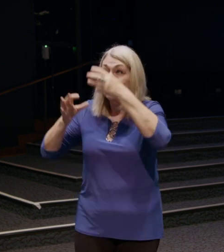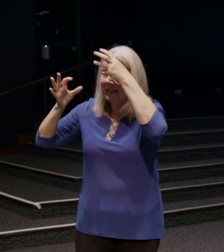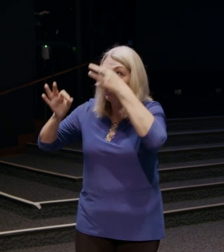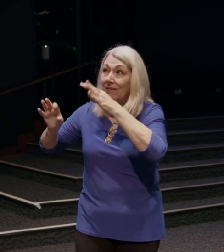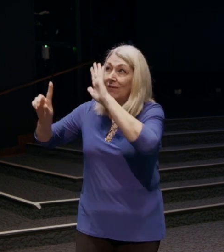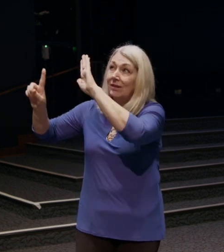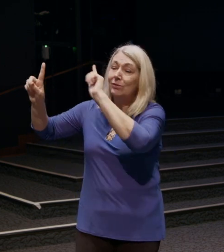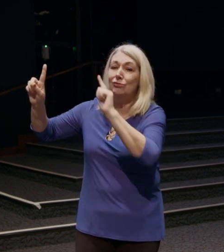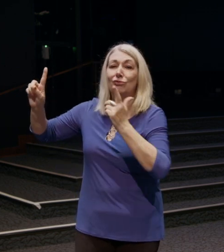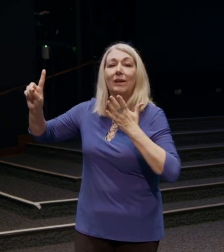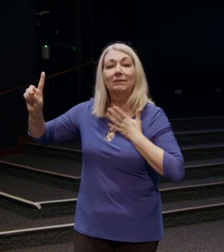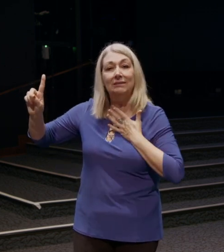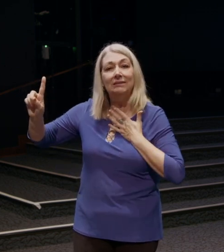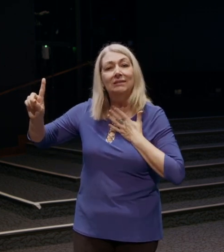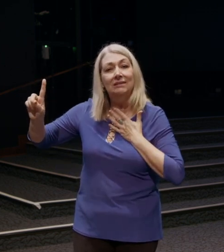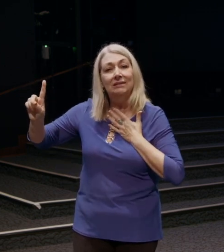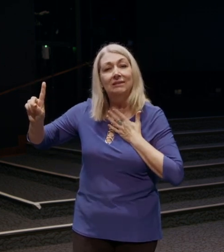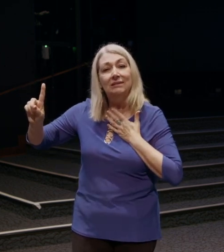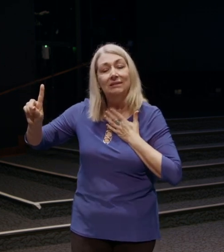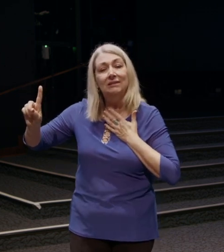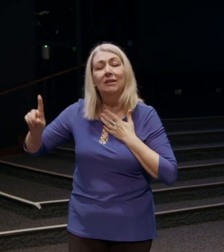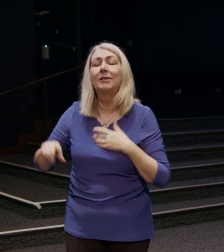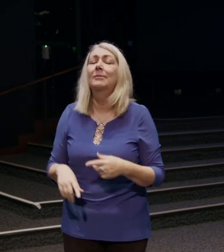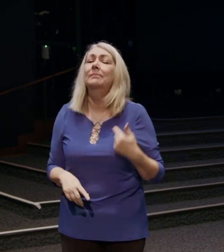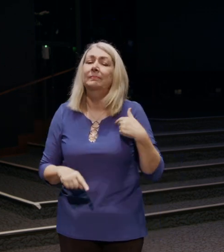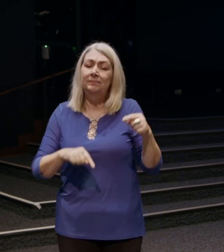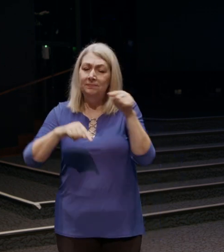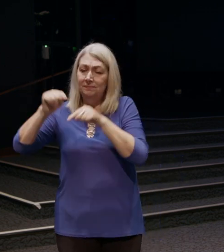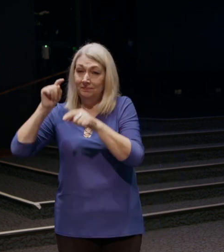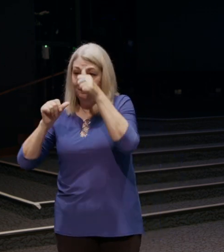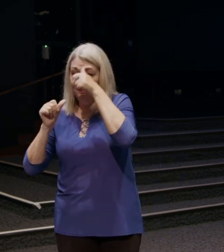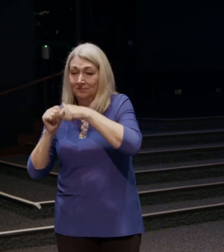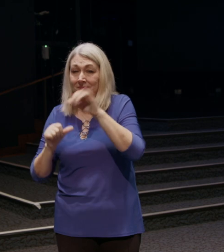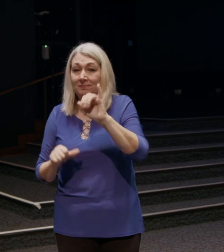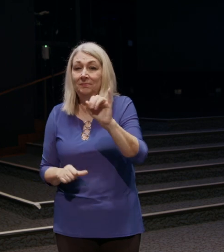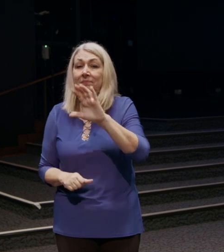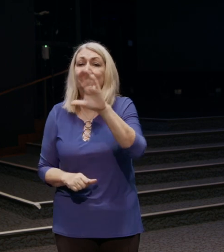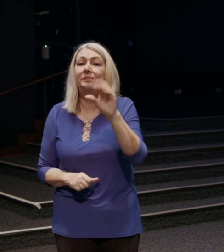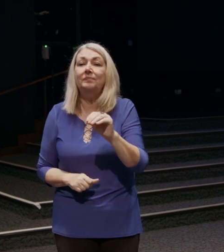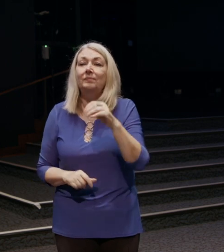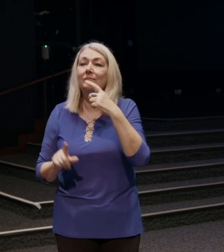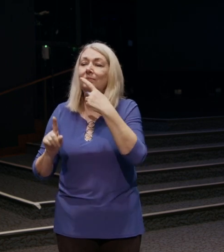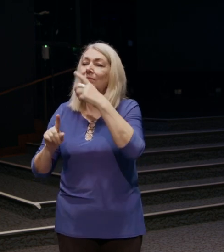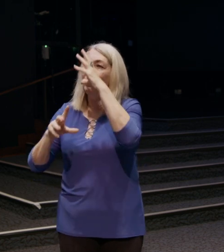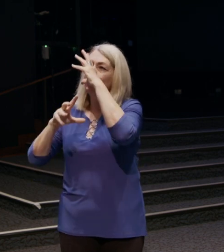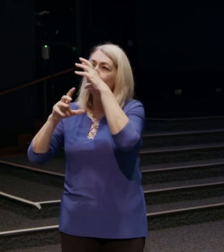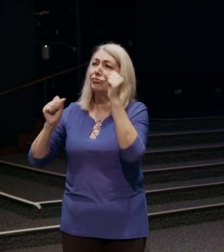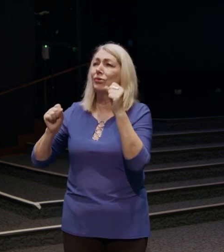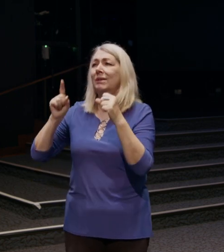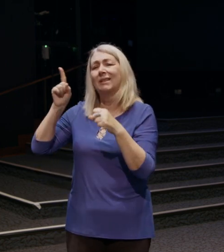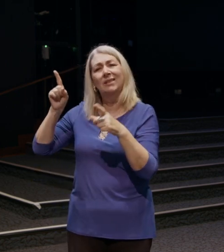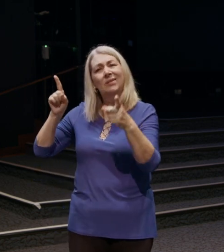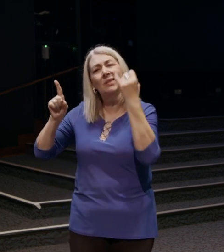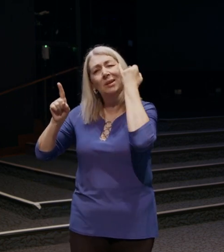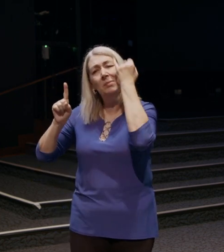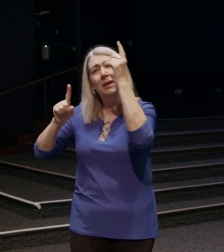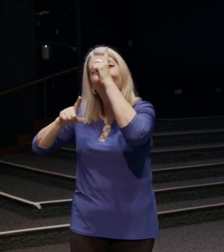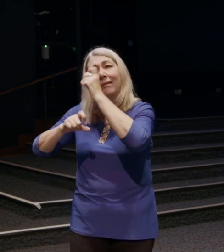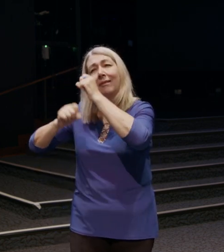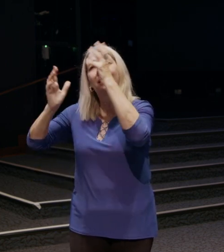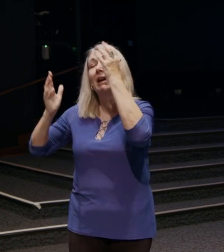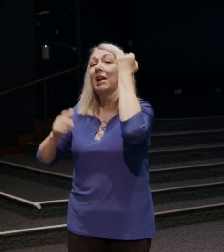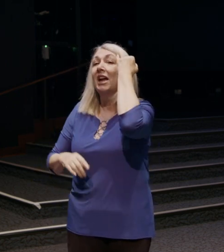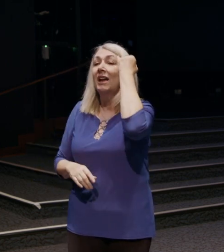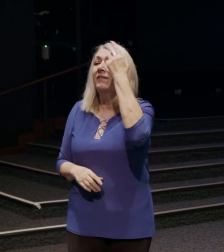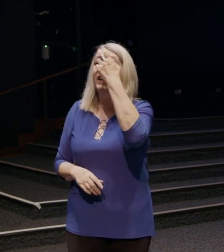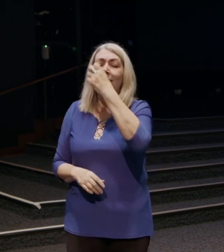grace. One more time, let's go back to that insurance executive. Imagine him inviting me into